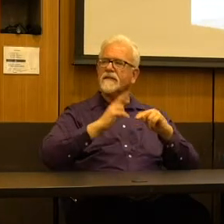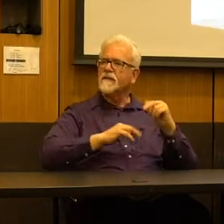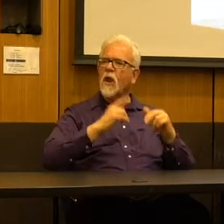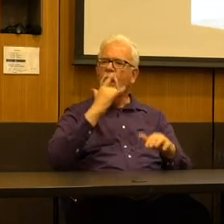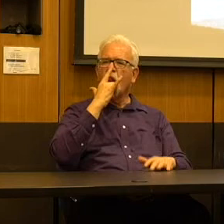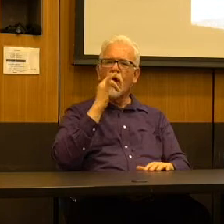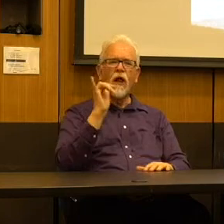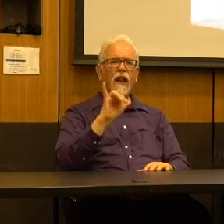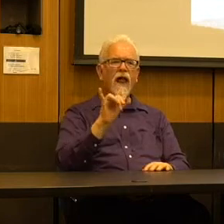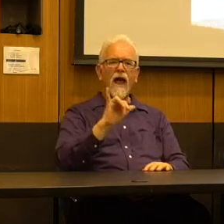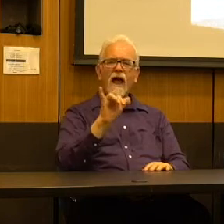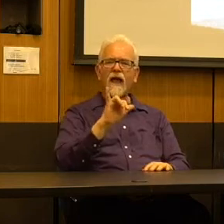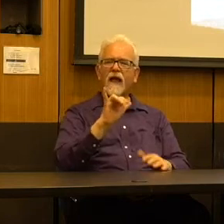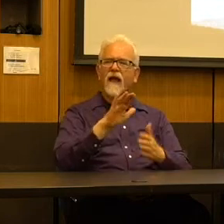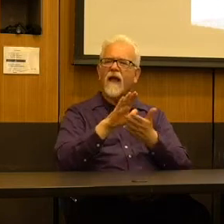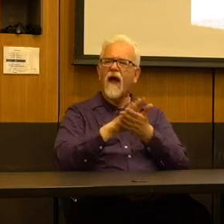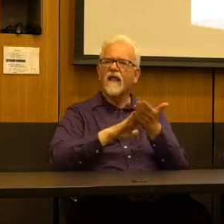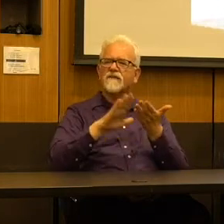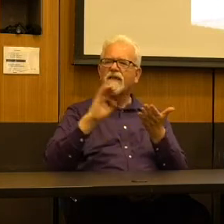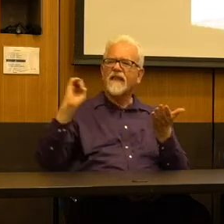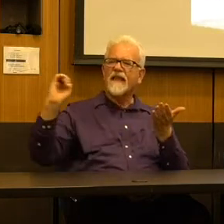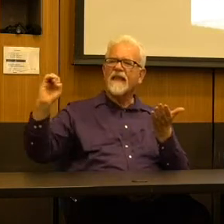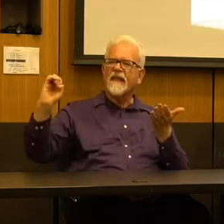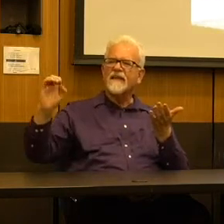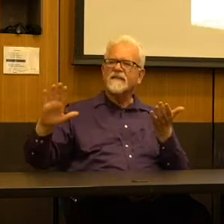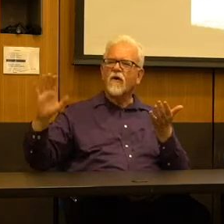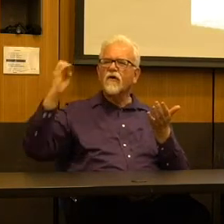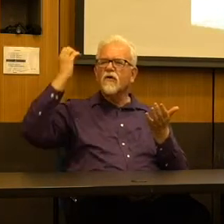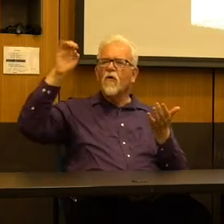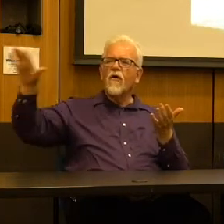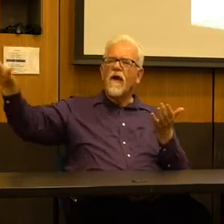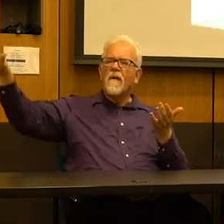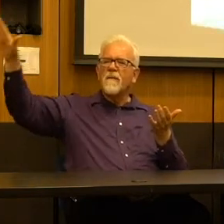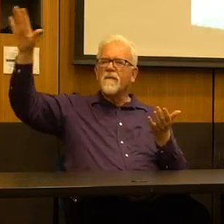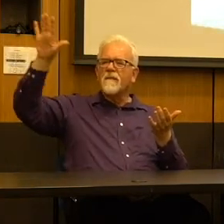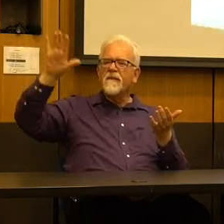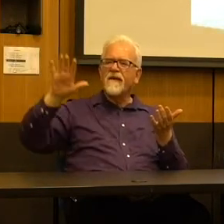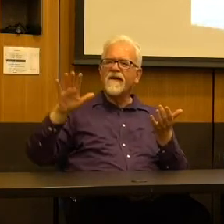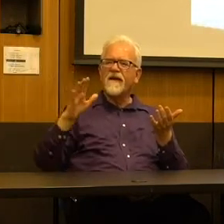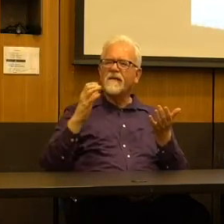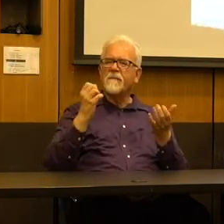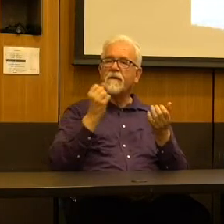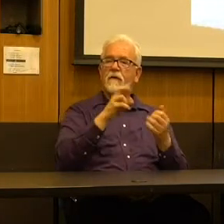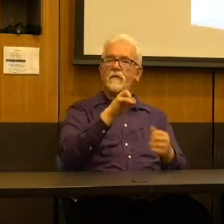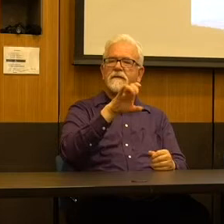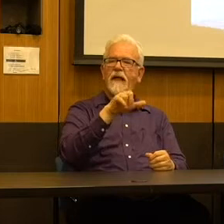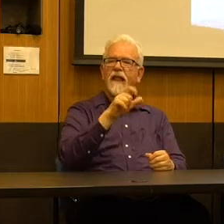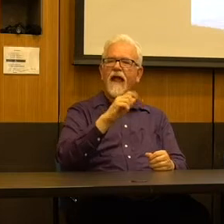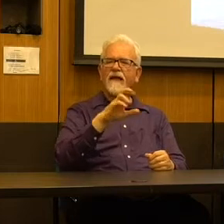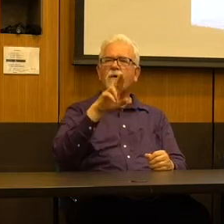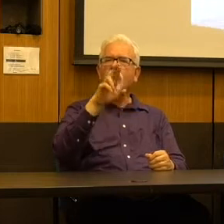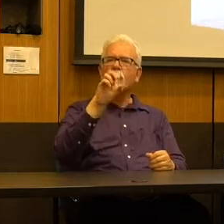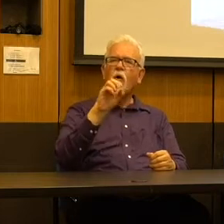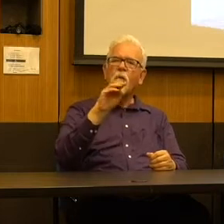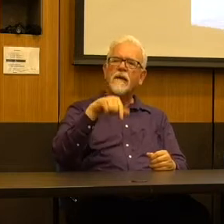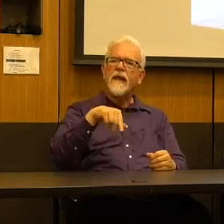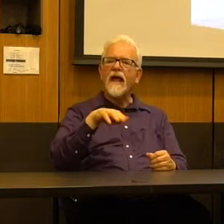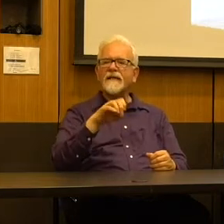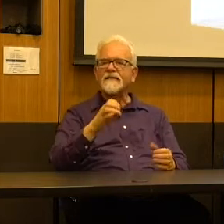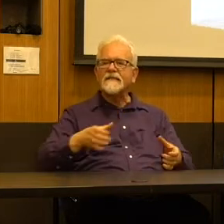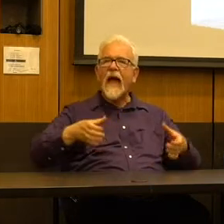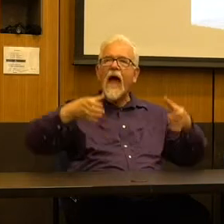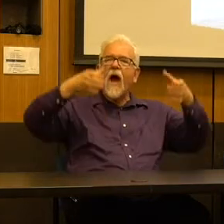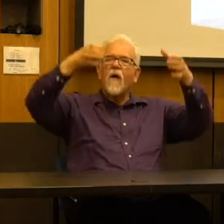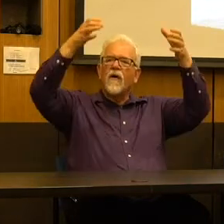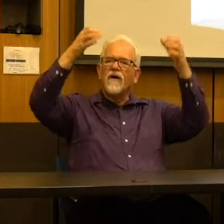like colleges in the East or over in Europe. Many of the, UCLA has these Romanesque towers and these sorts